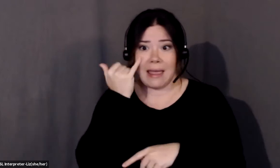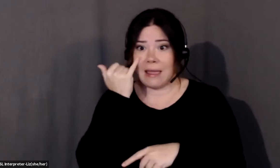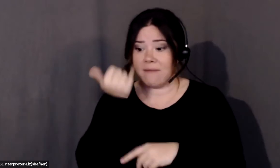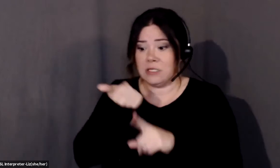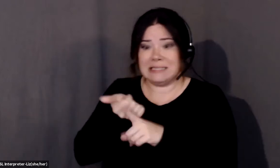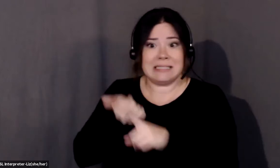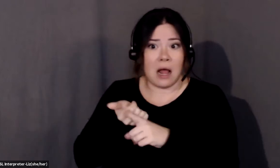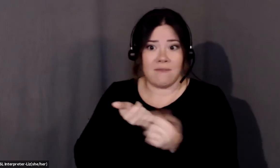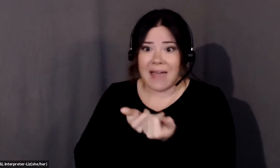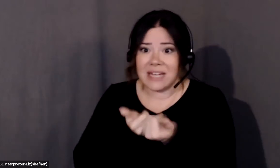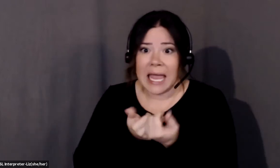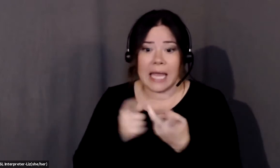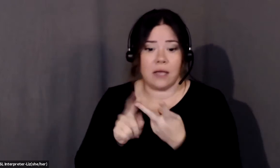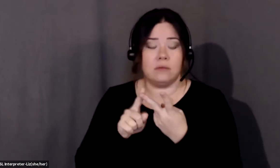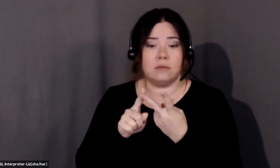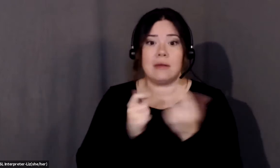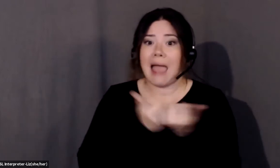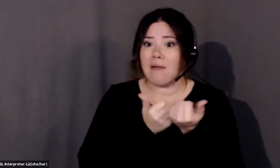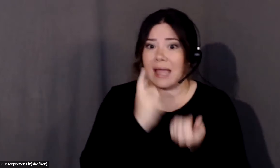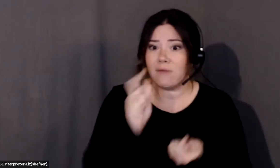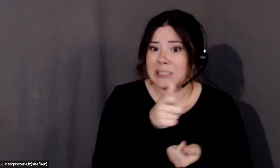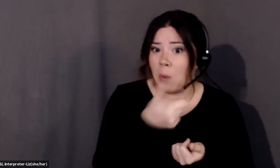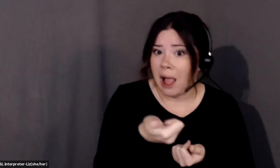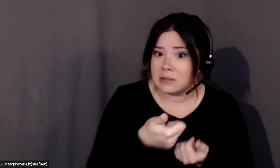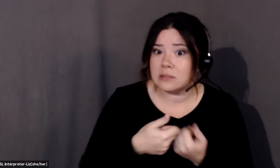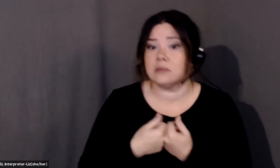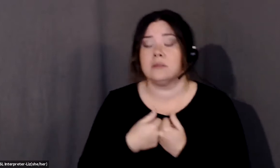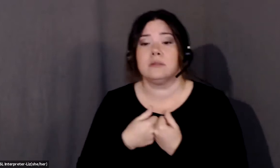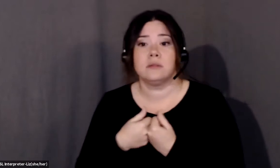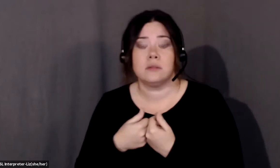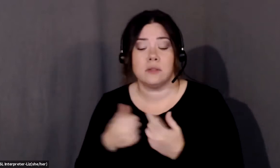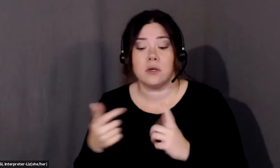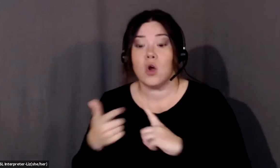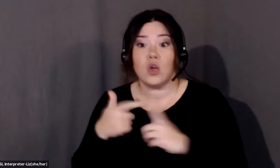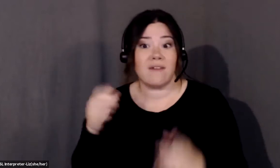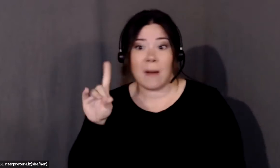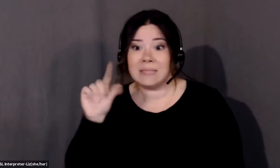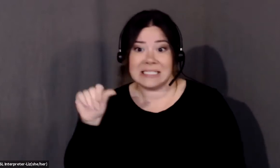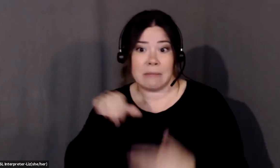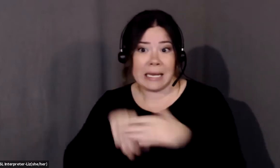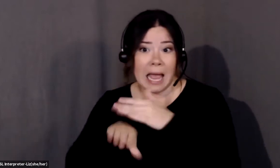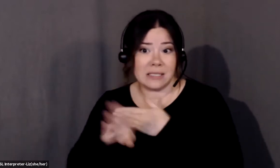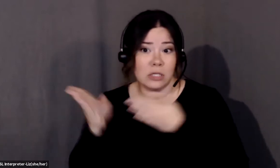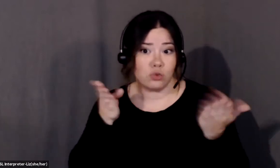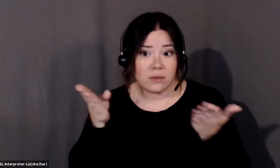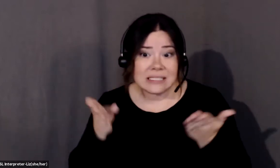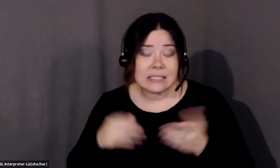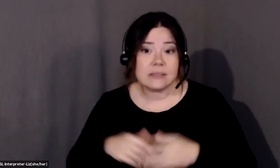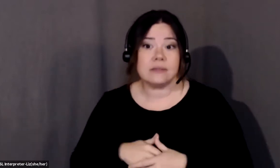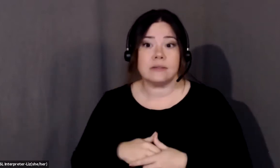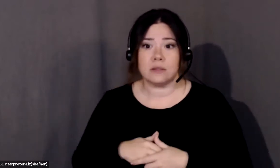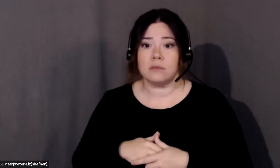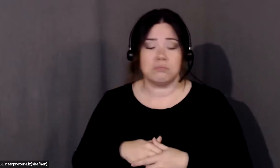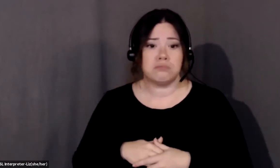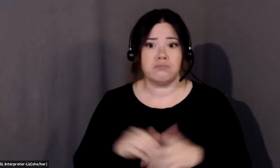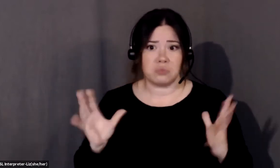self-advocating, if you're advocating for someone else, if you are from Disability Access Services. It's